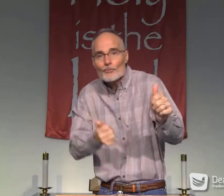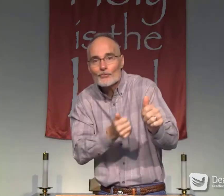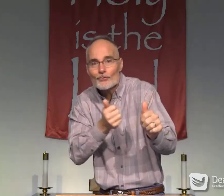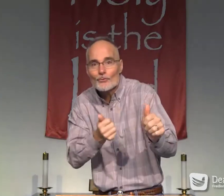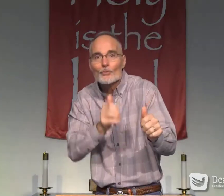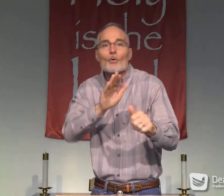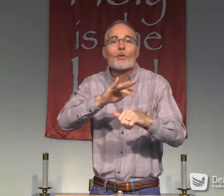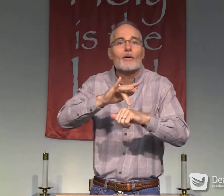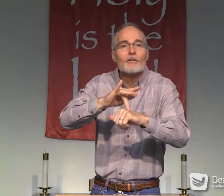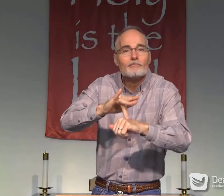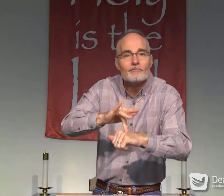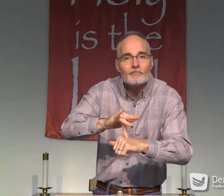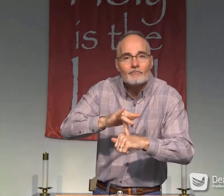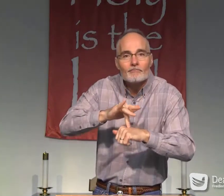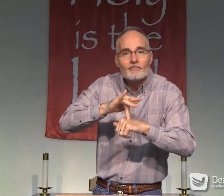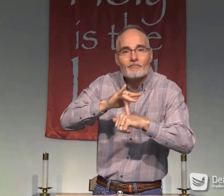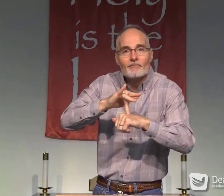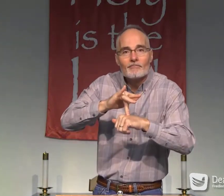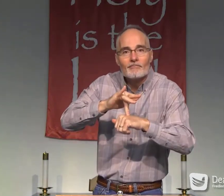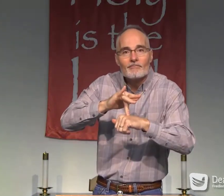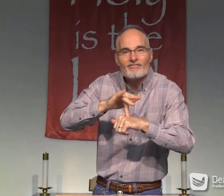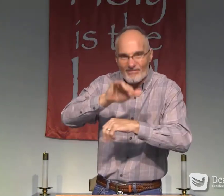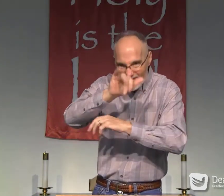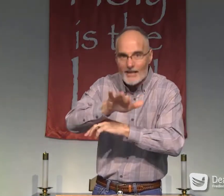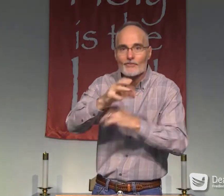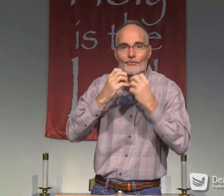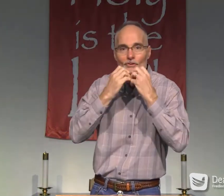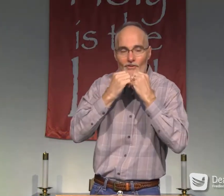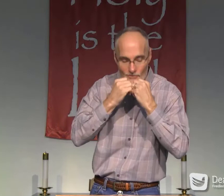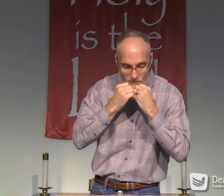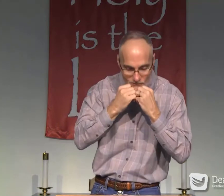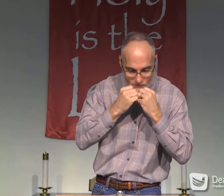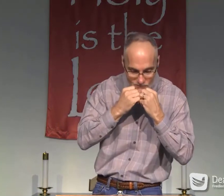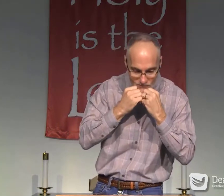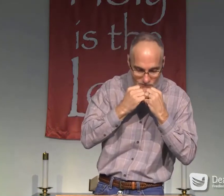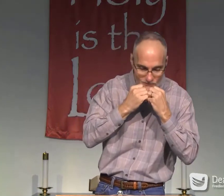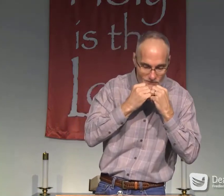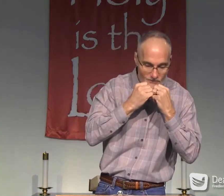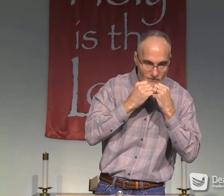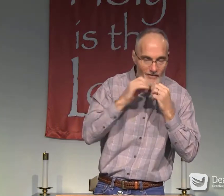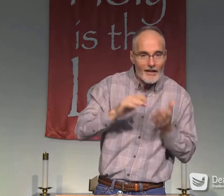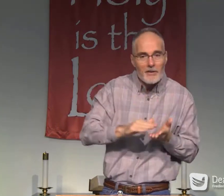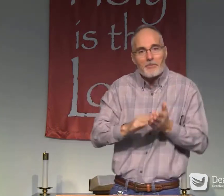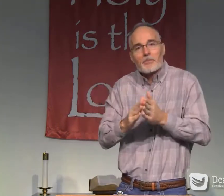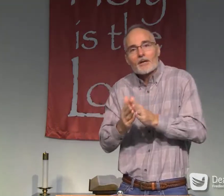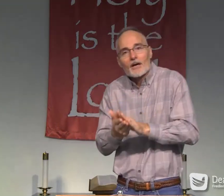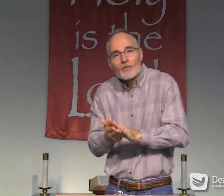you are motivated by, whatever you hope for and wish for, and whatever you dwell